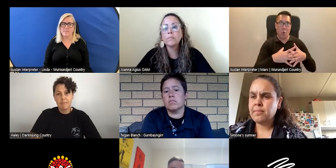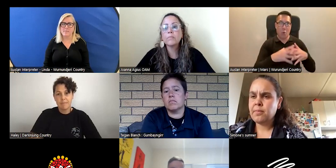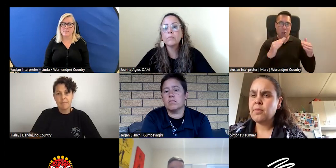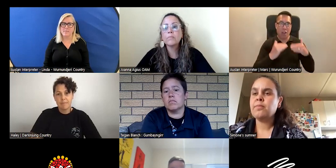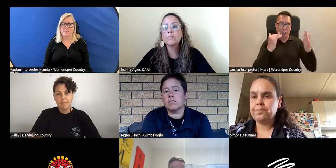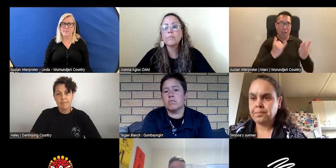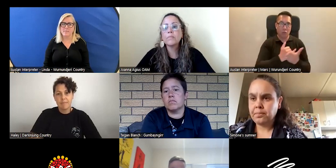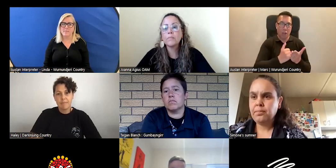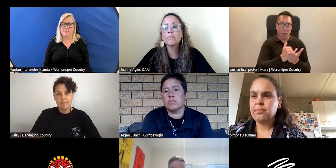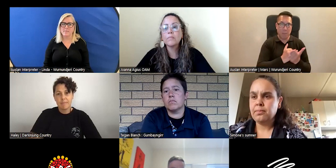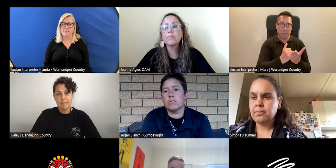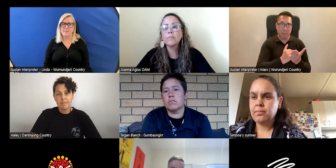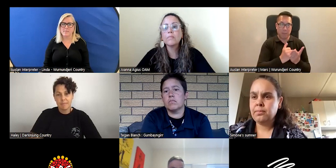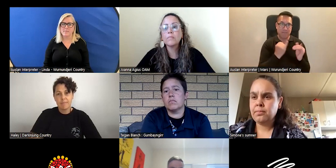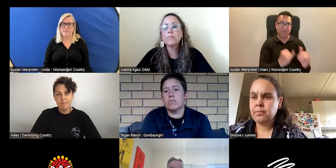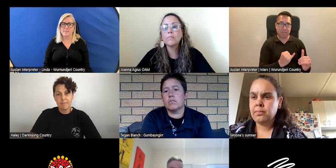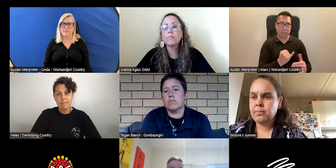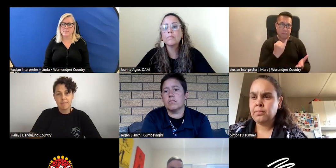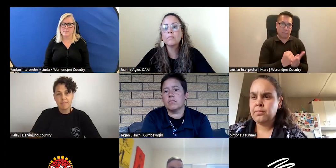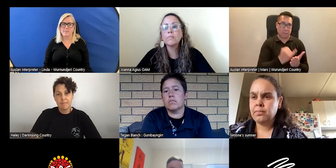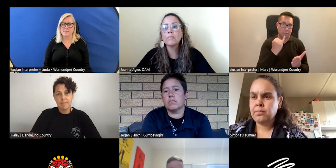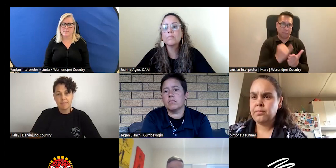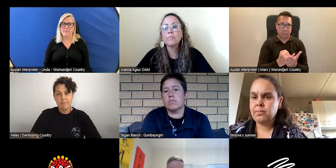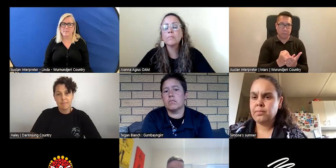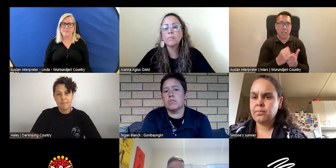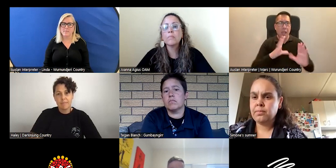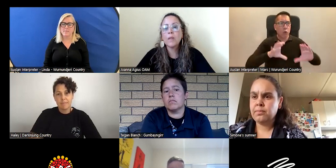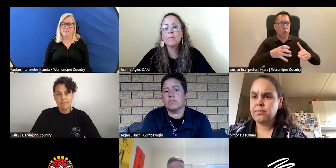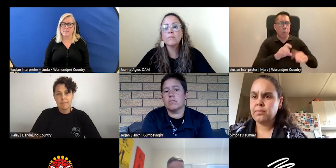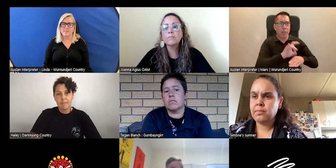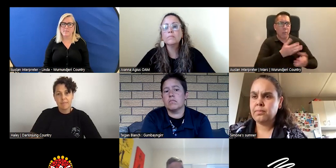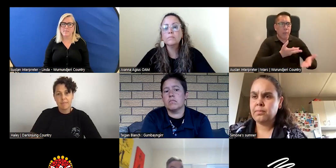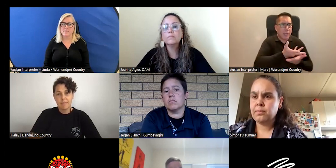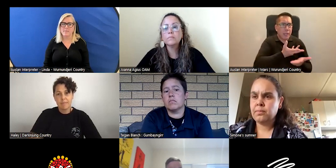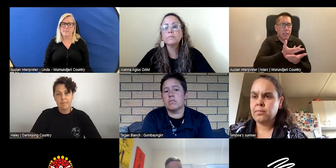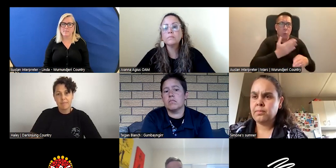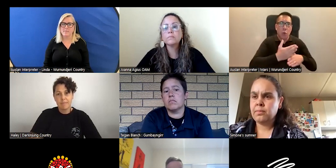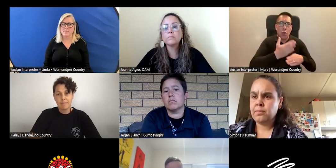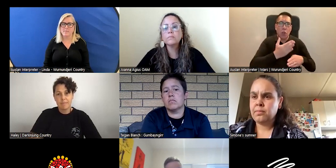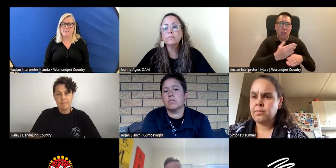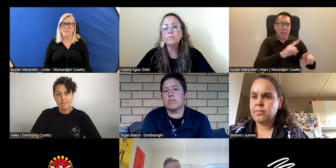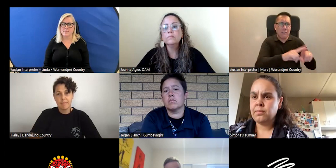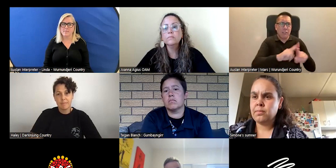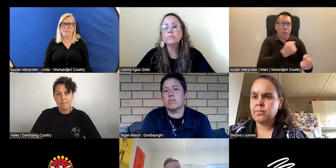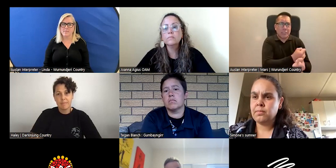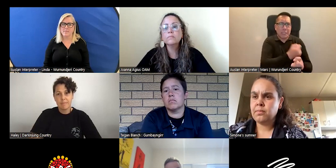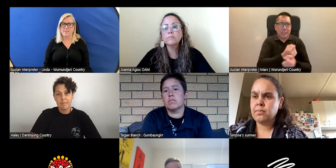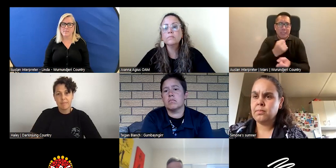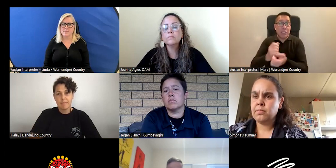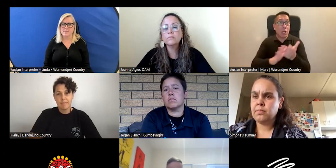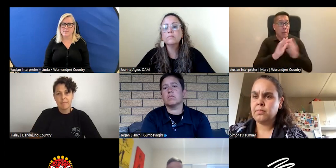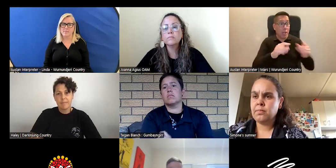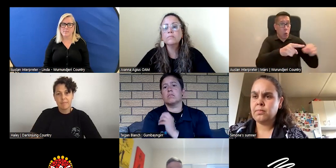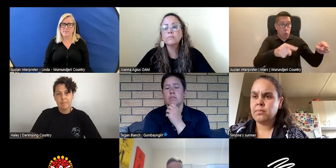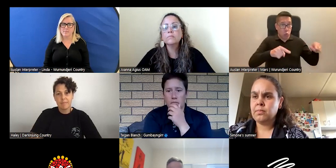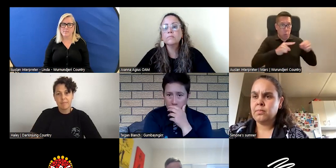crime, who are doing group therapy work in the prisons in each state. So you have to sit in the room with about